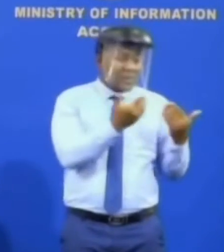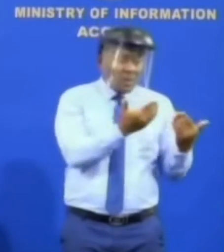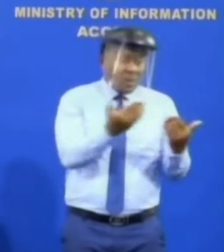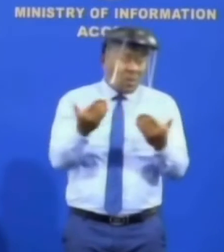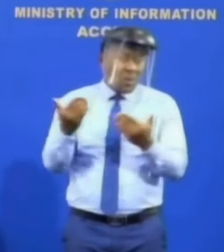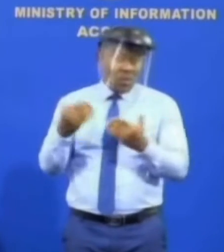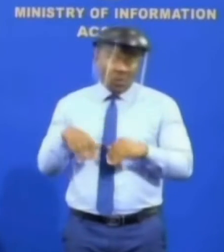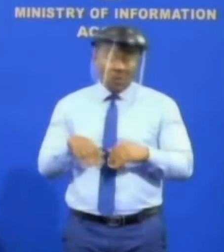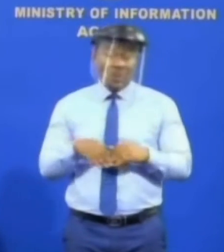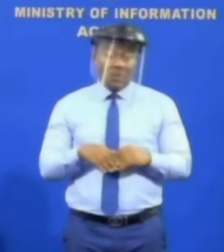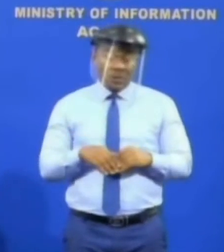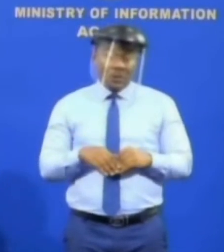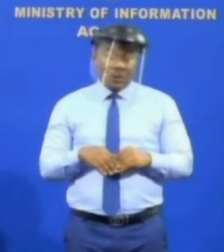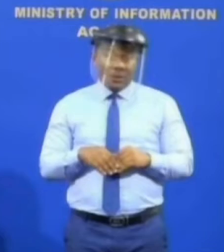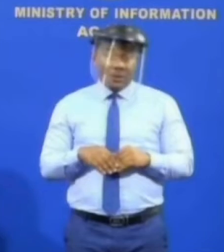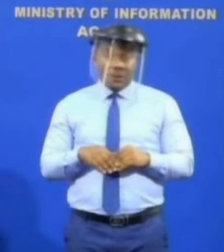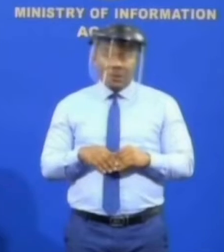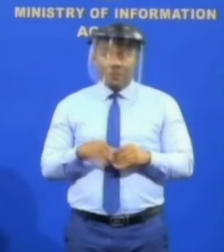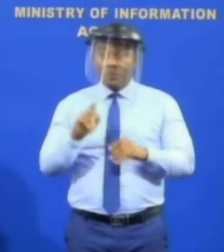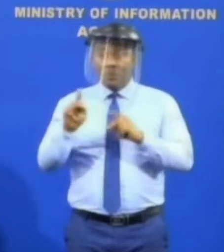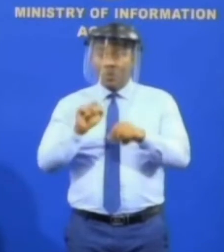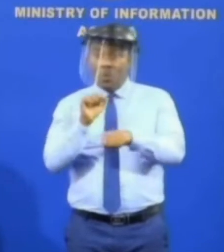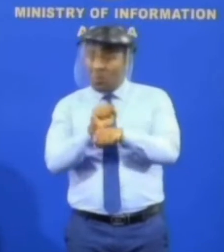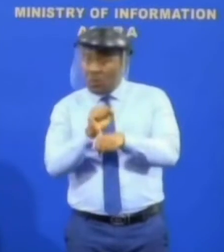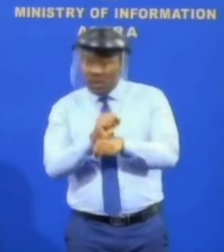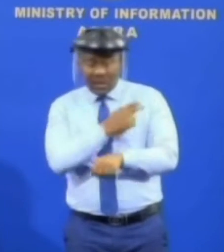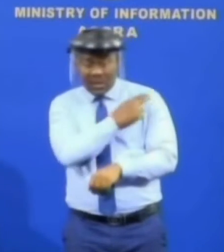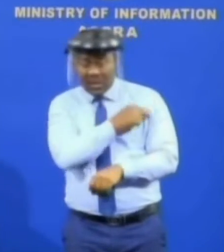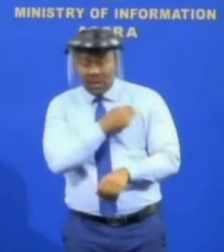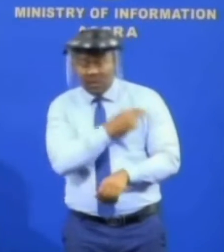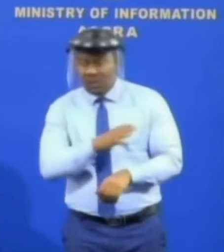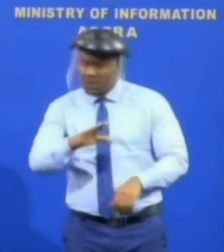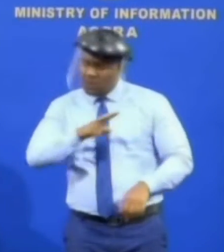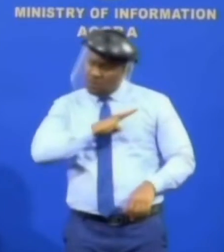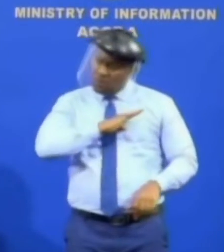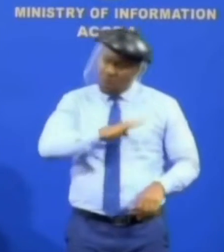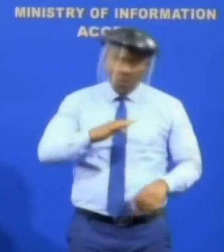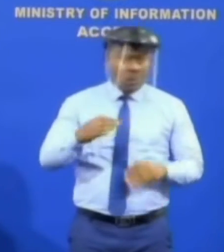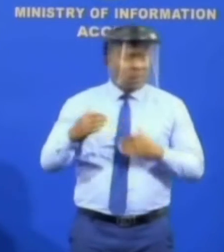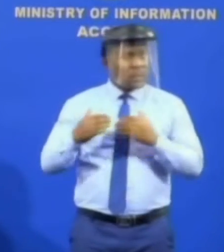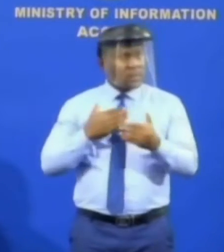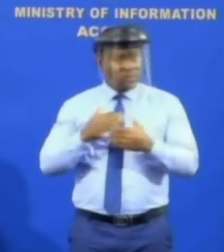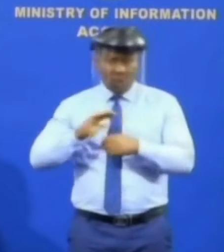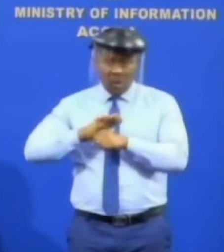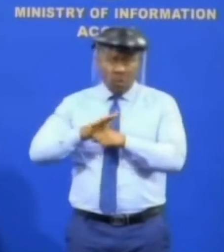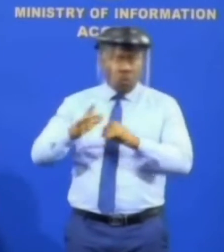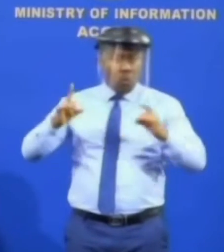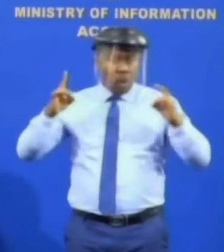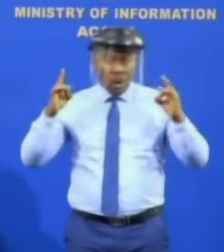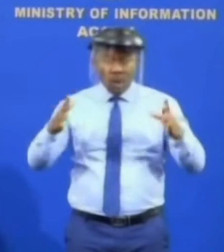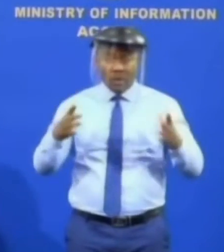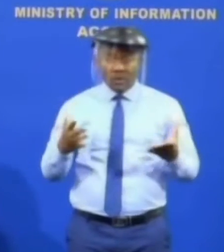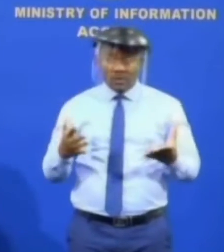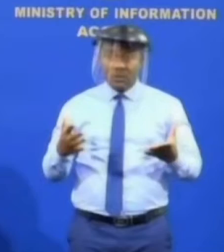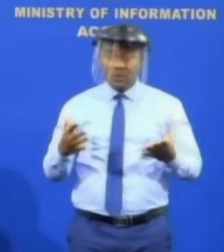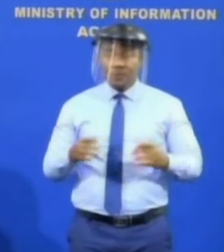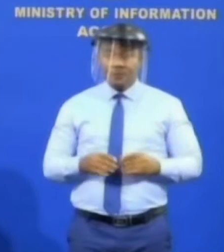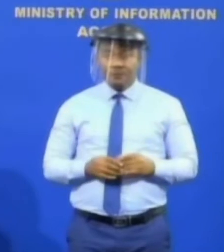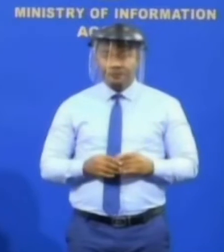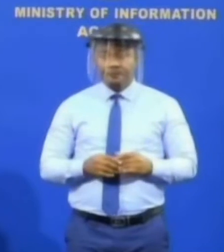for their bravery and the work that they continue to do despite the risk they face going